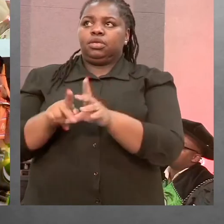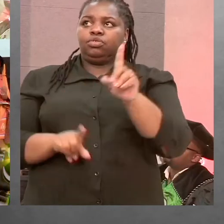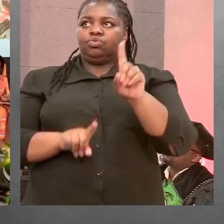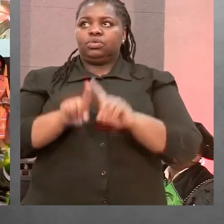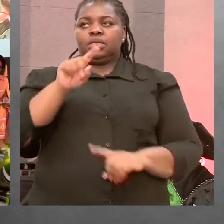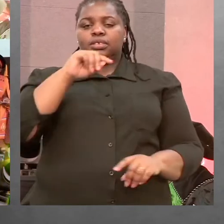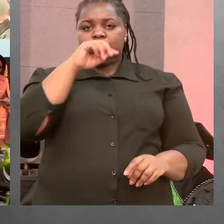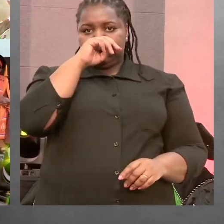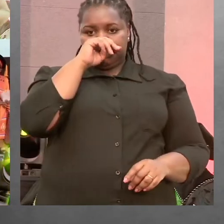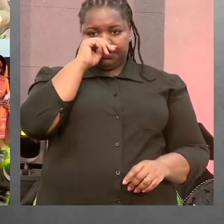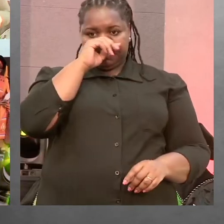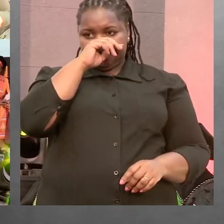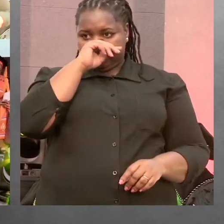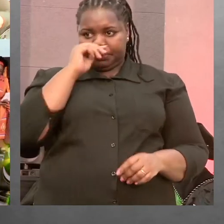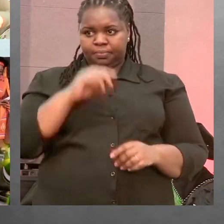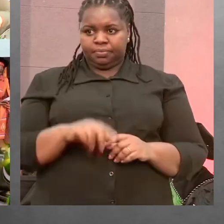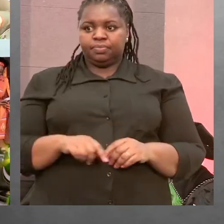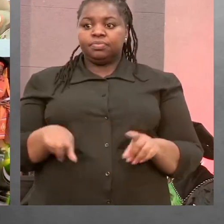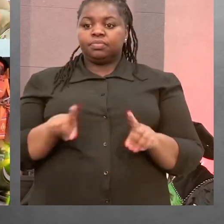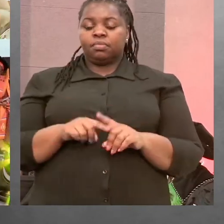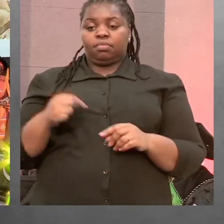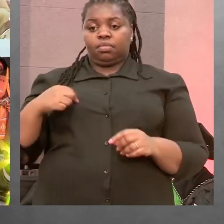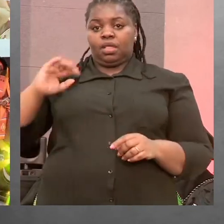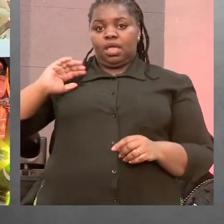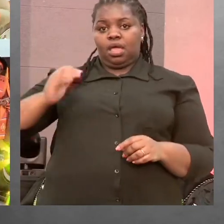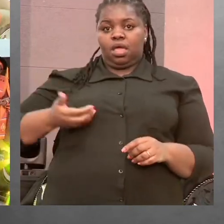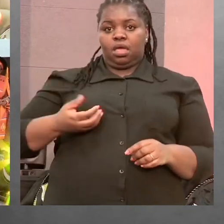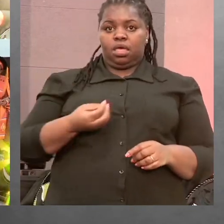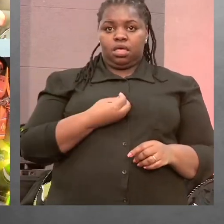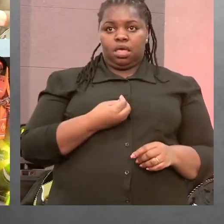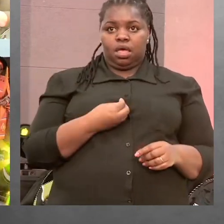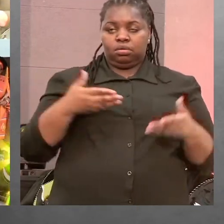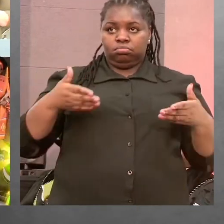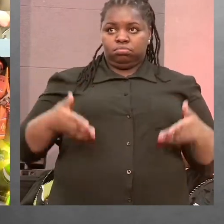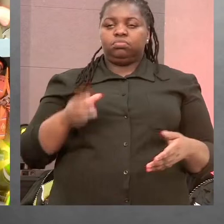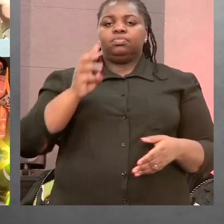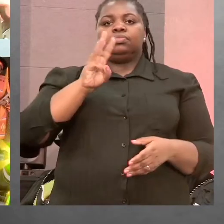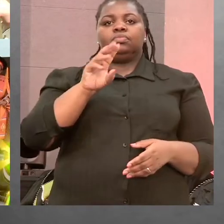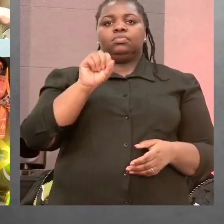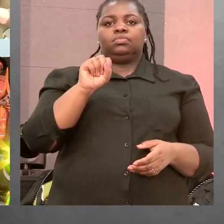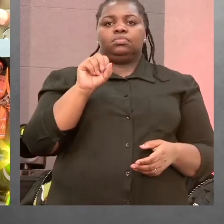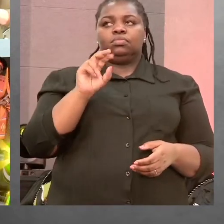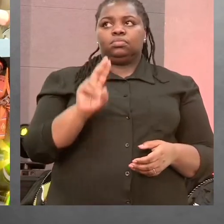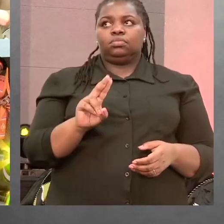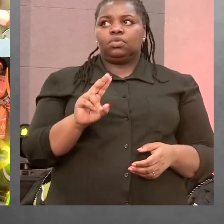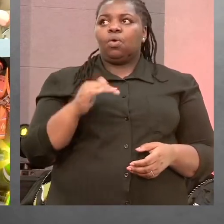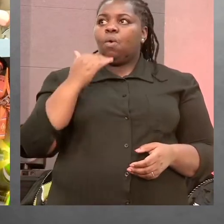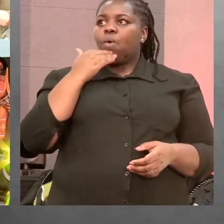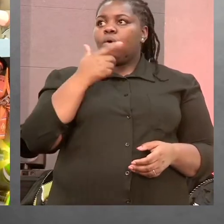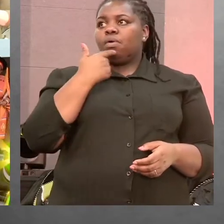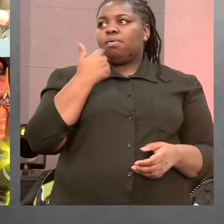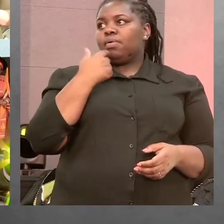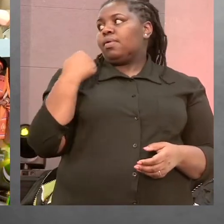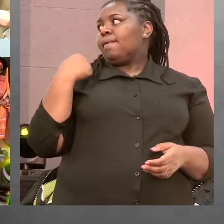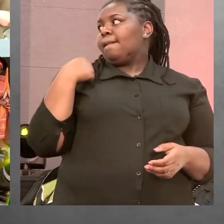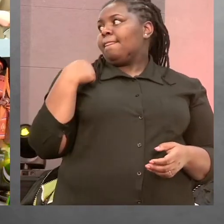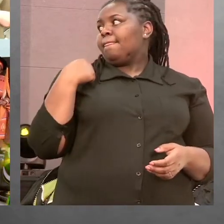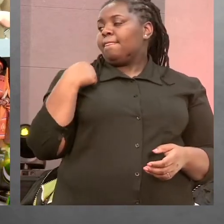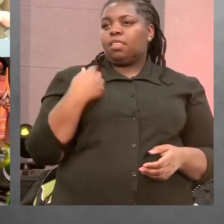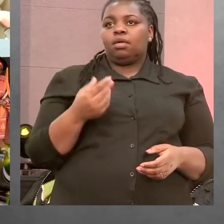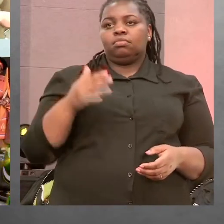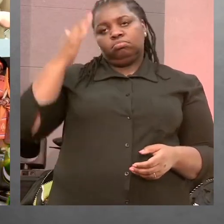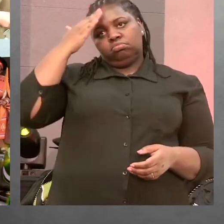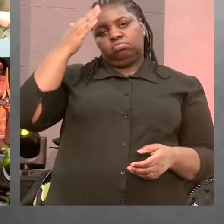succeed. There's a young lady here at WUSU who recently graduated with a